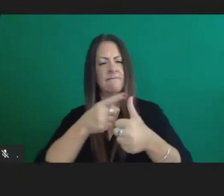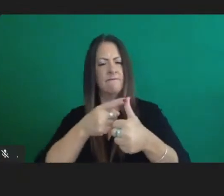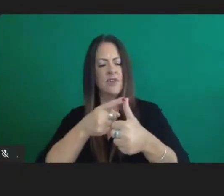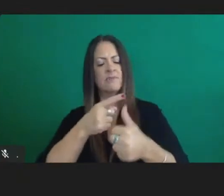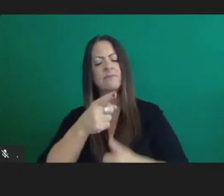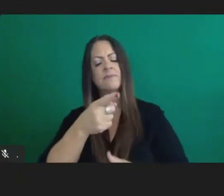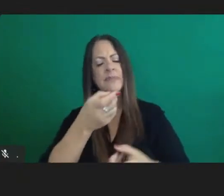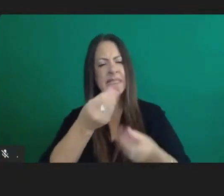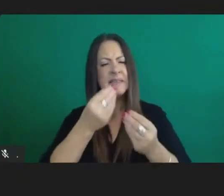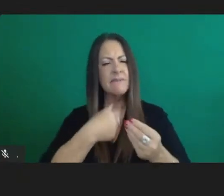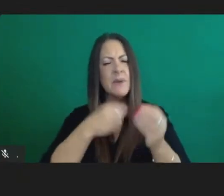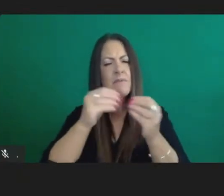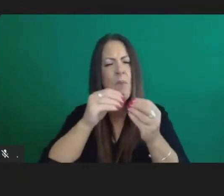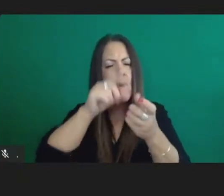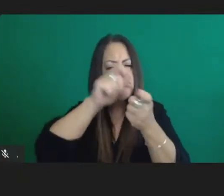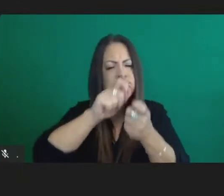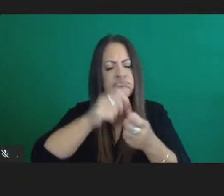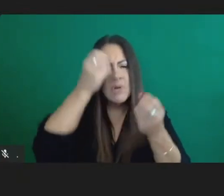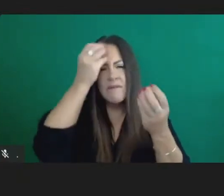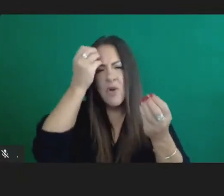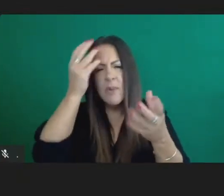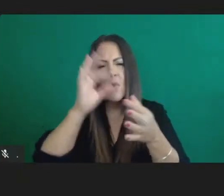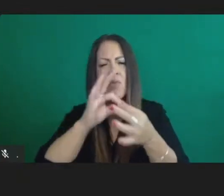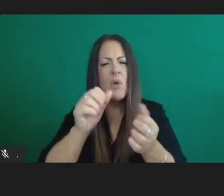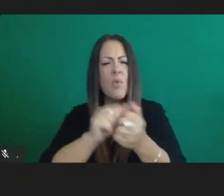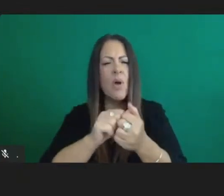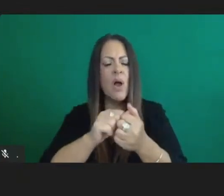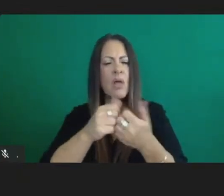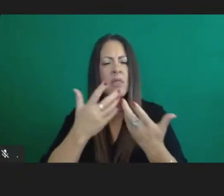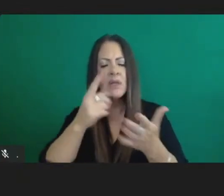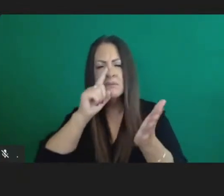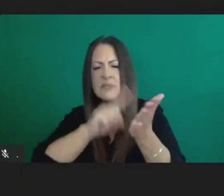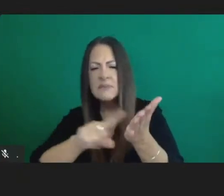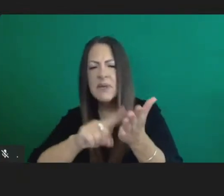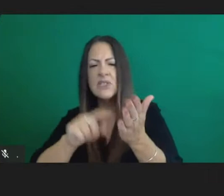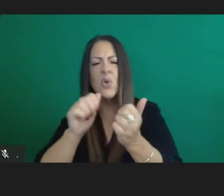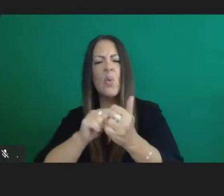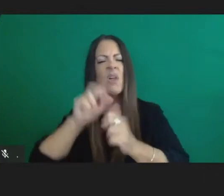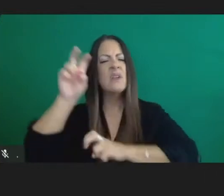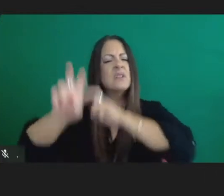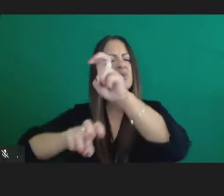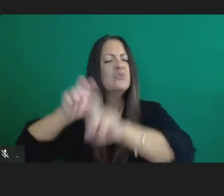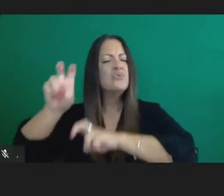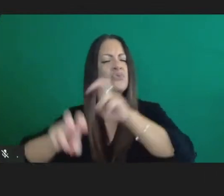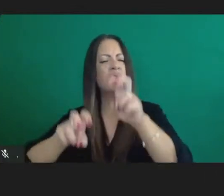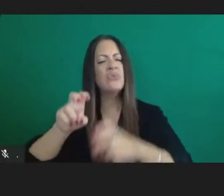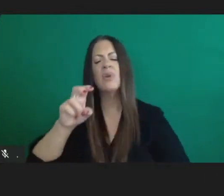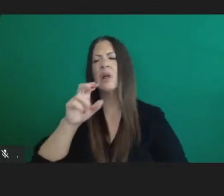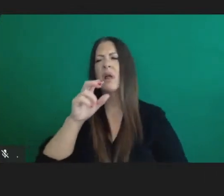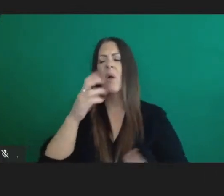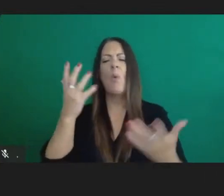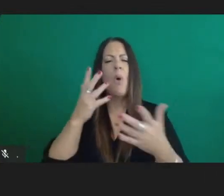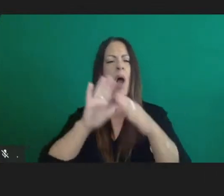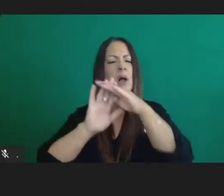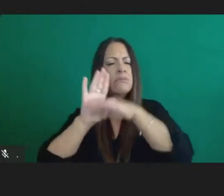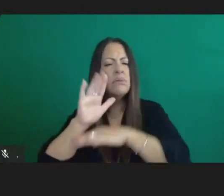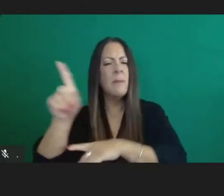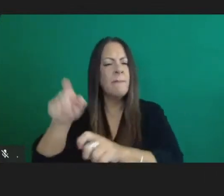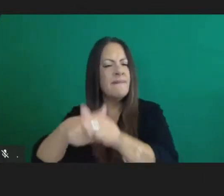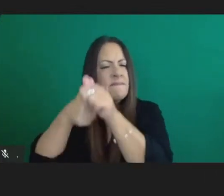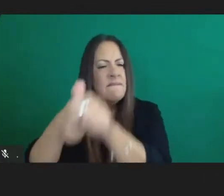can give us any more detail on the progress of inspections of the theme parks in order to develop the guidelines for the theme